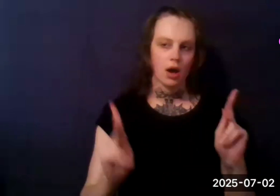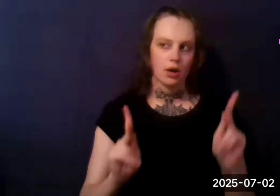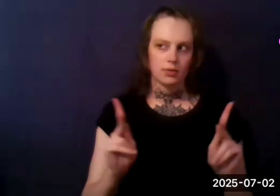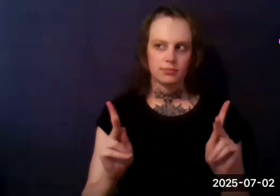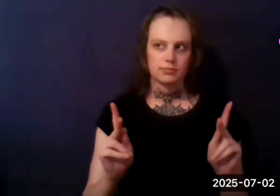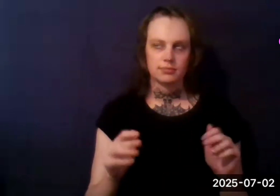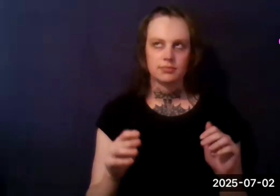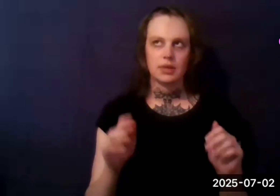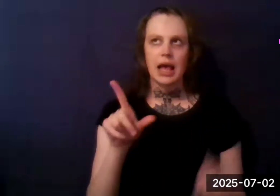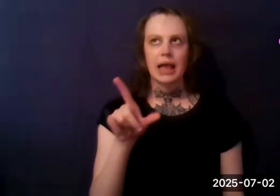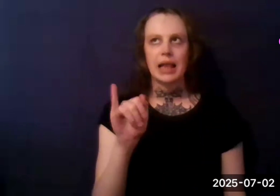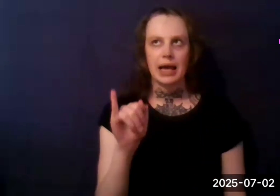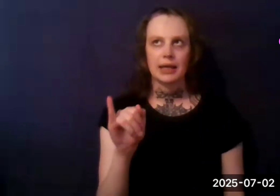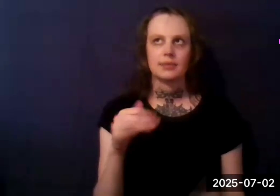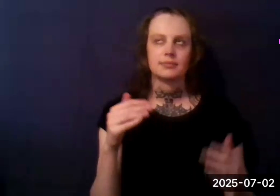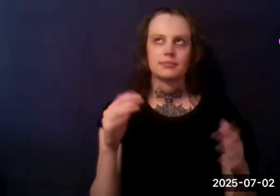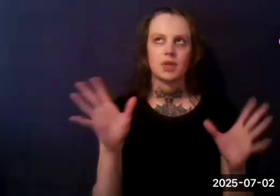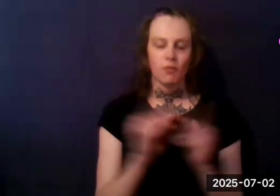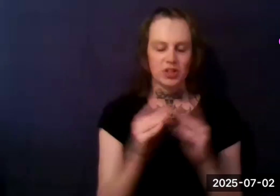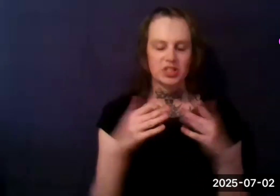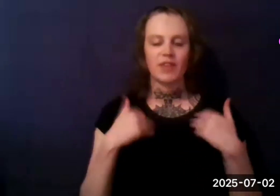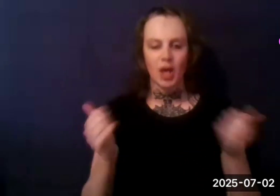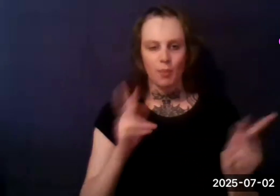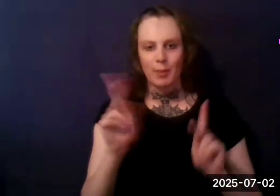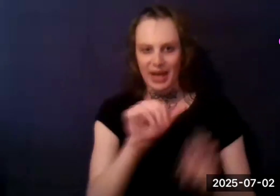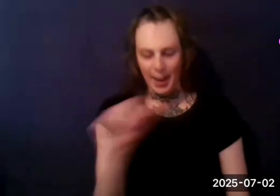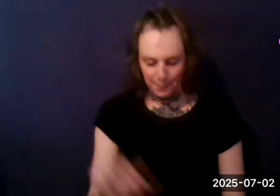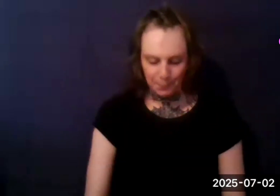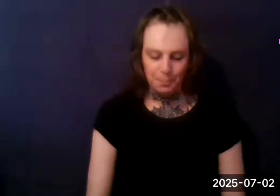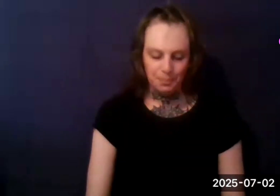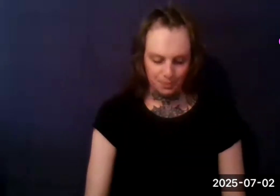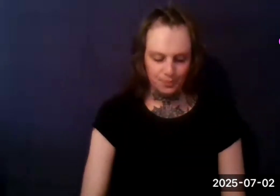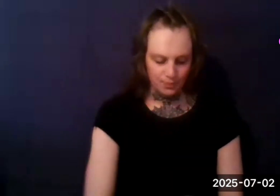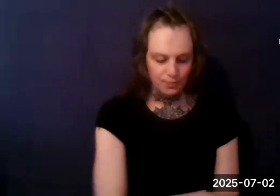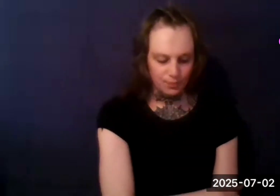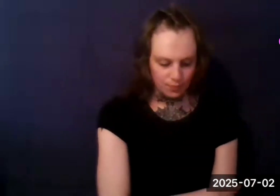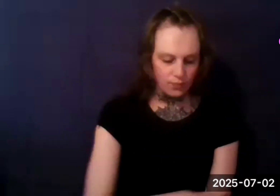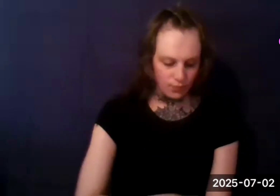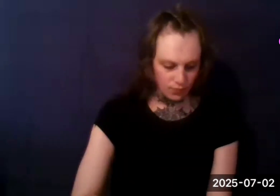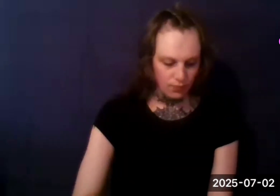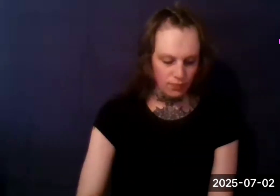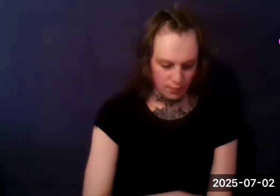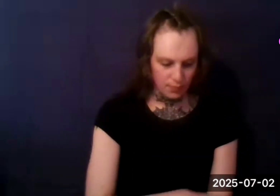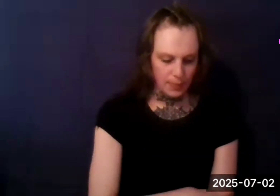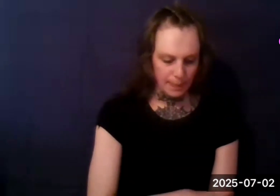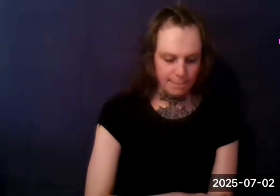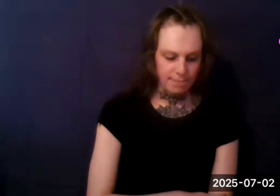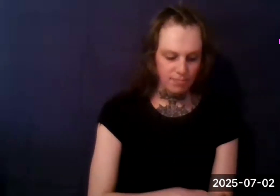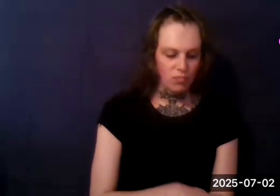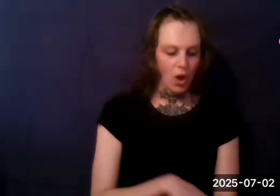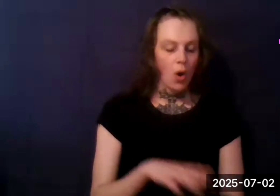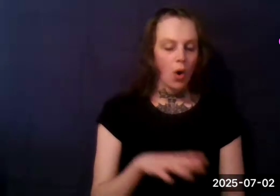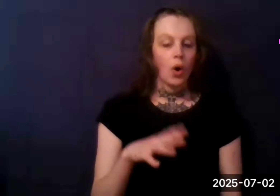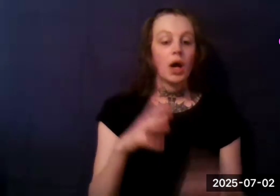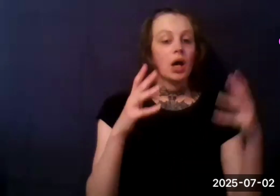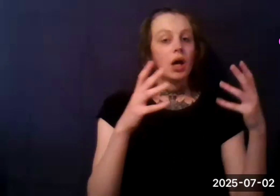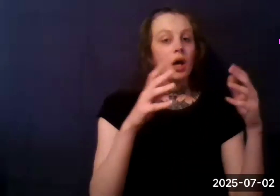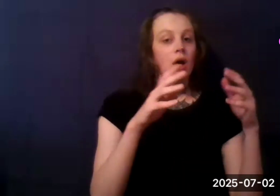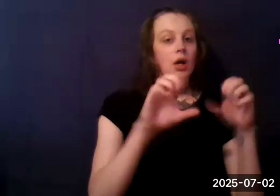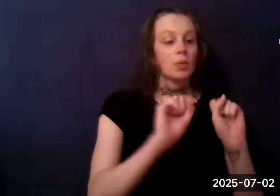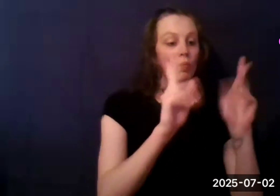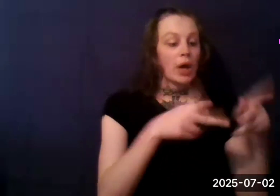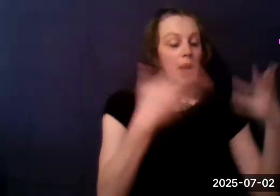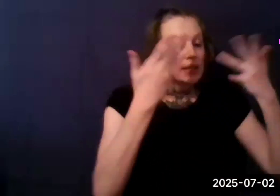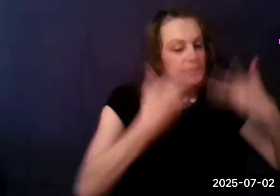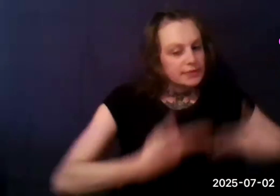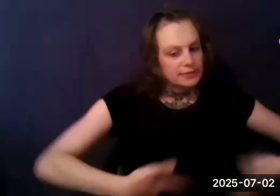got a new sponsor who's actually on my committee and started going like I got a new actual home group instead of treating my